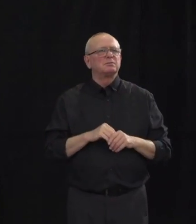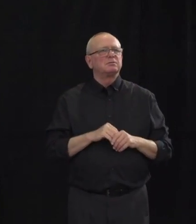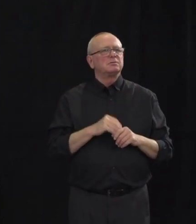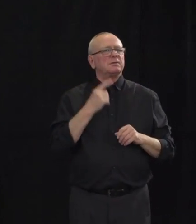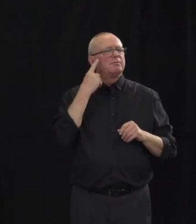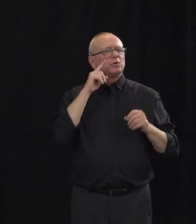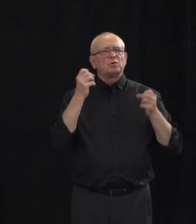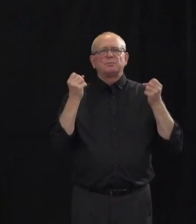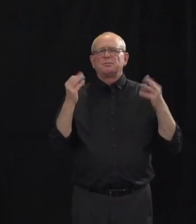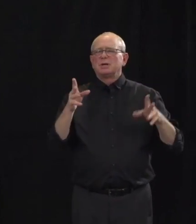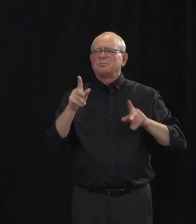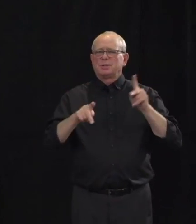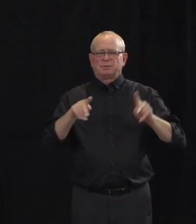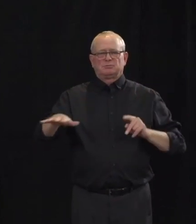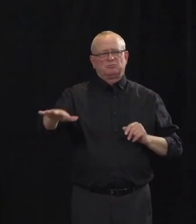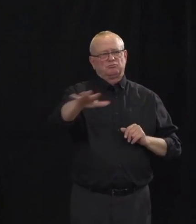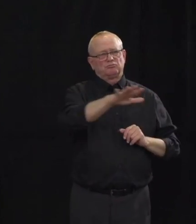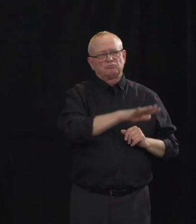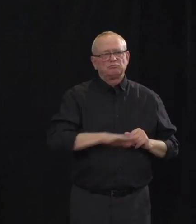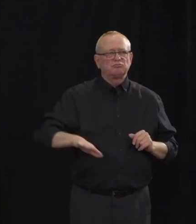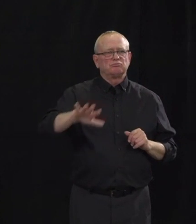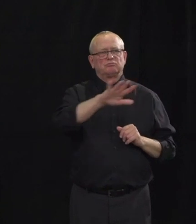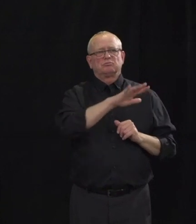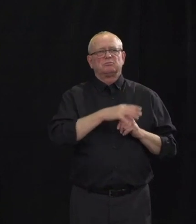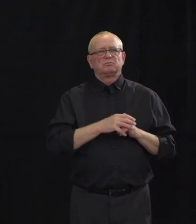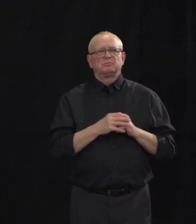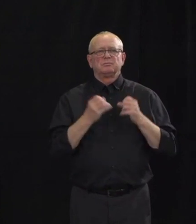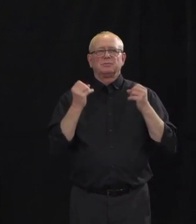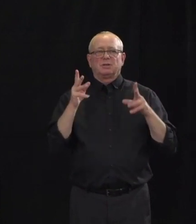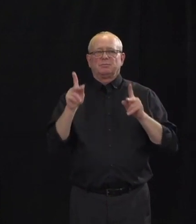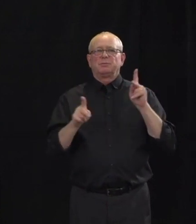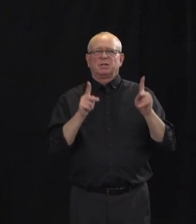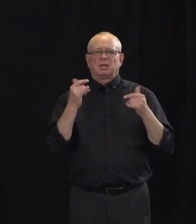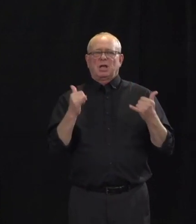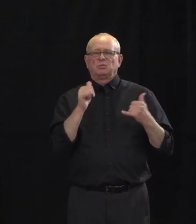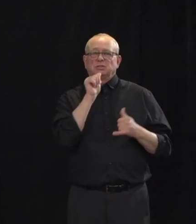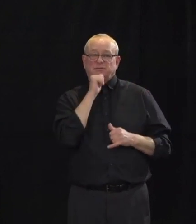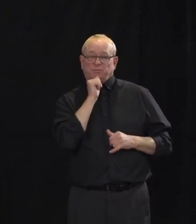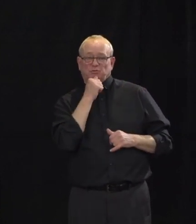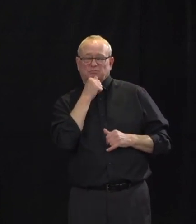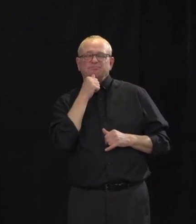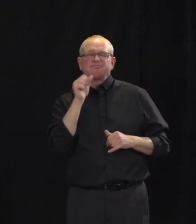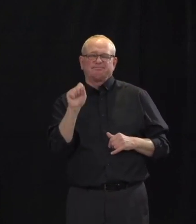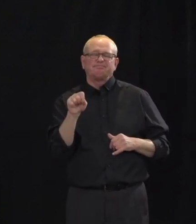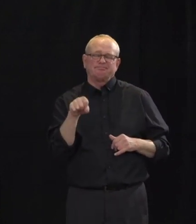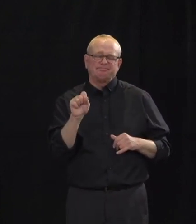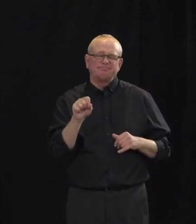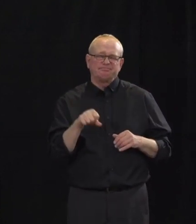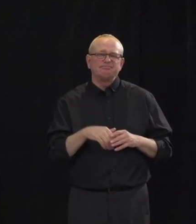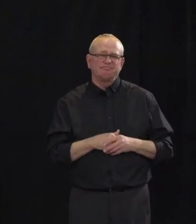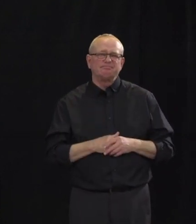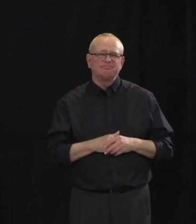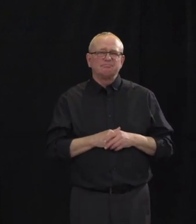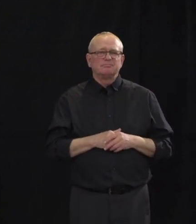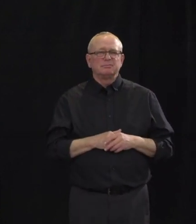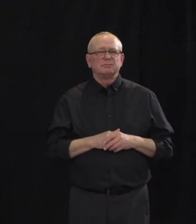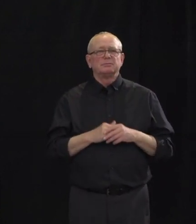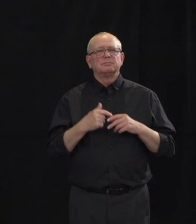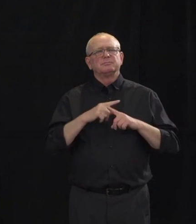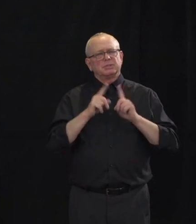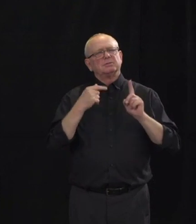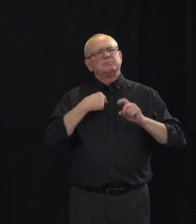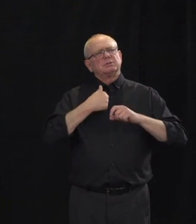halt, and many people are hurting. That is why we've acted with so many measures,